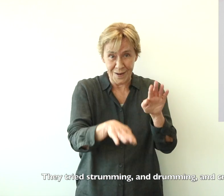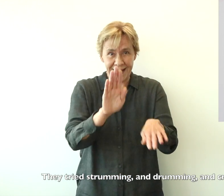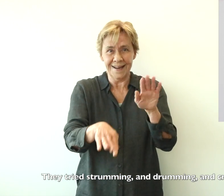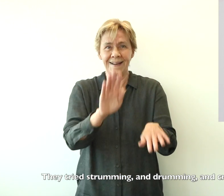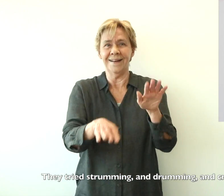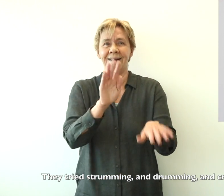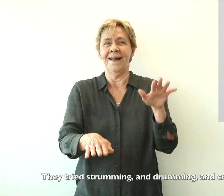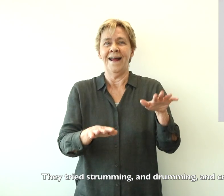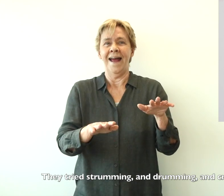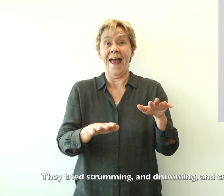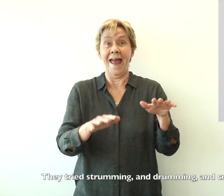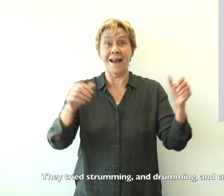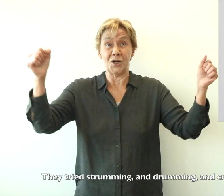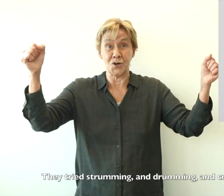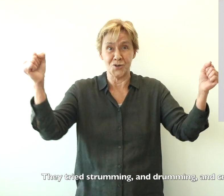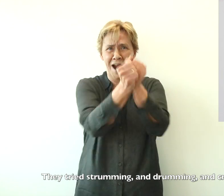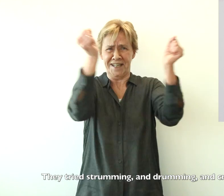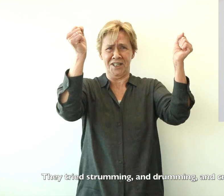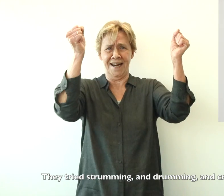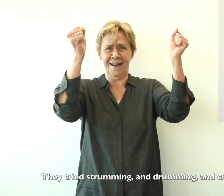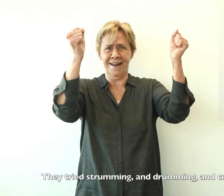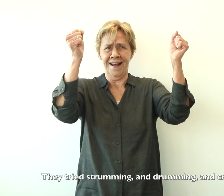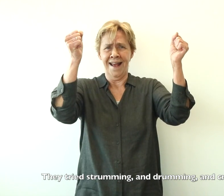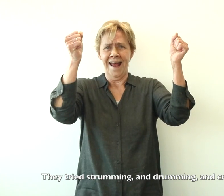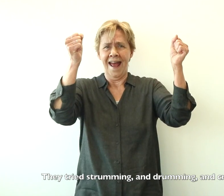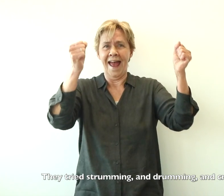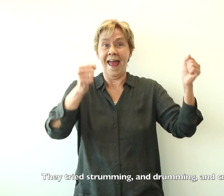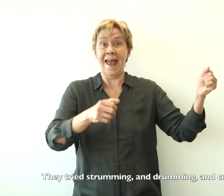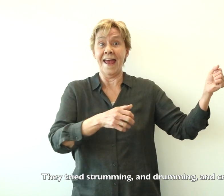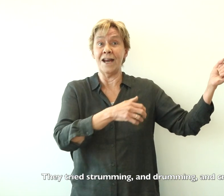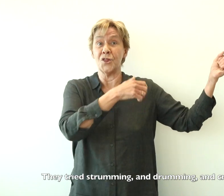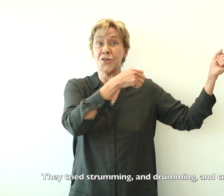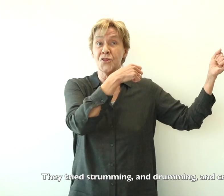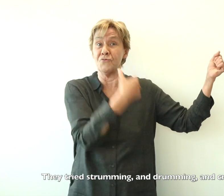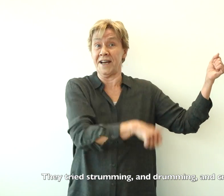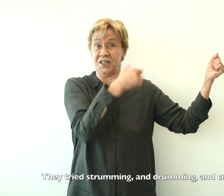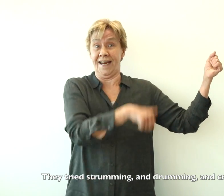drumming and crashing and thrashing.